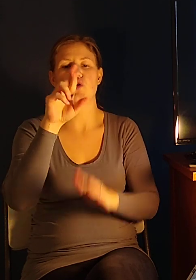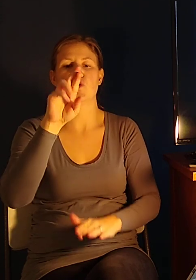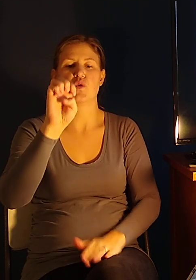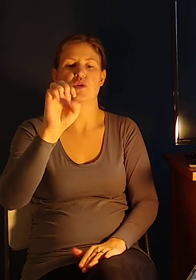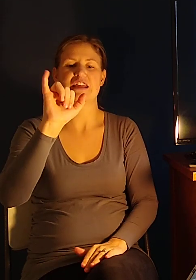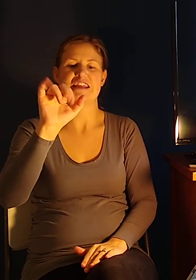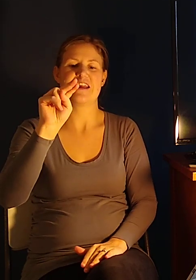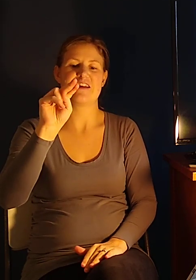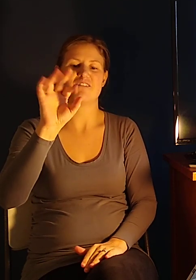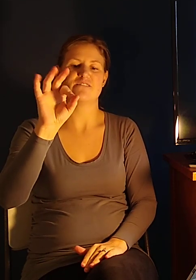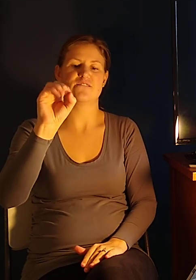like.